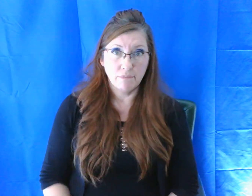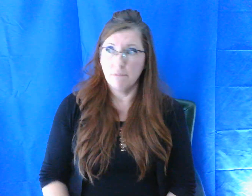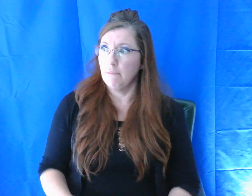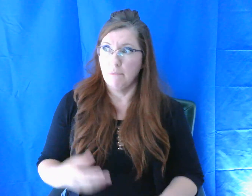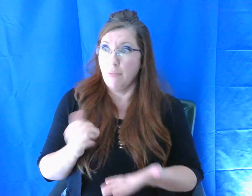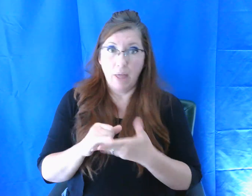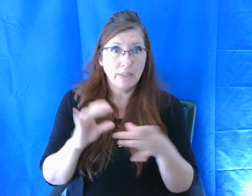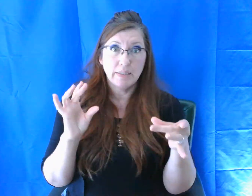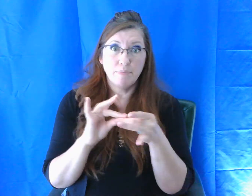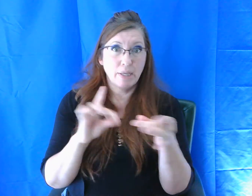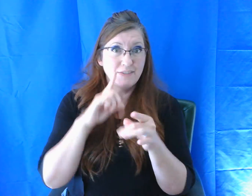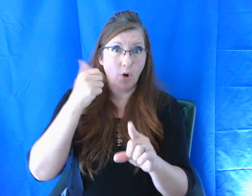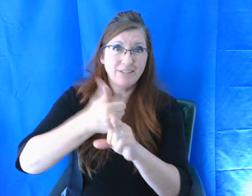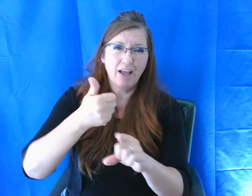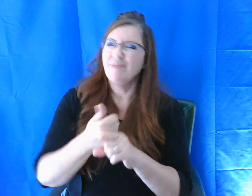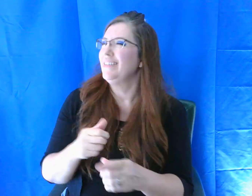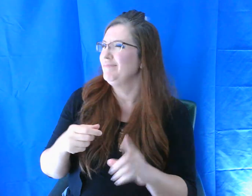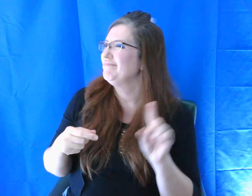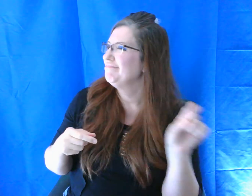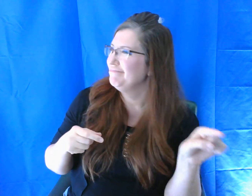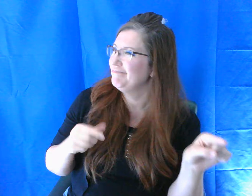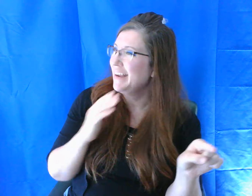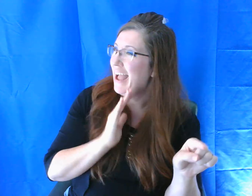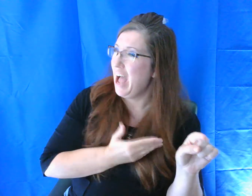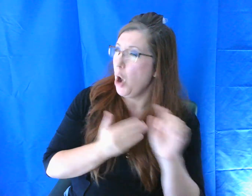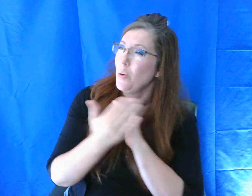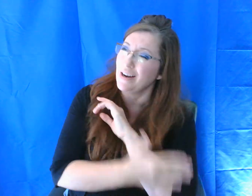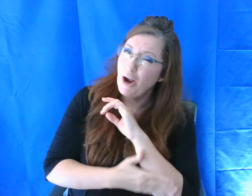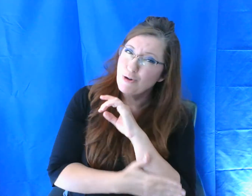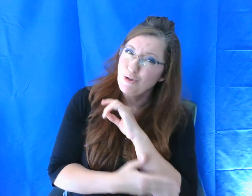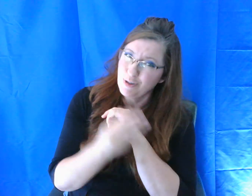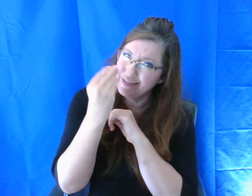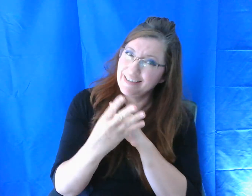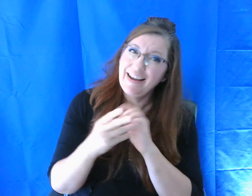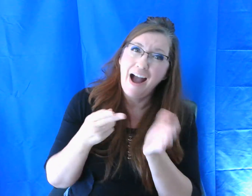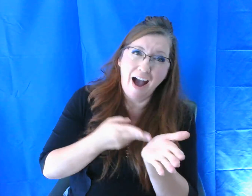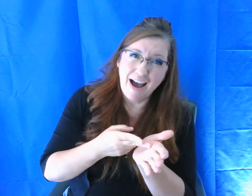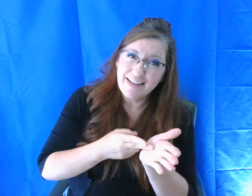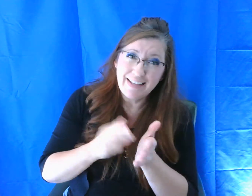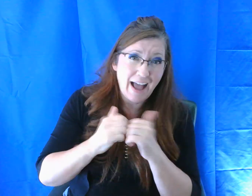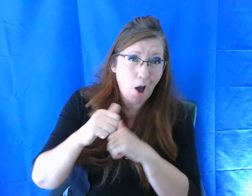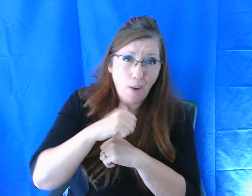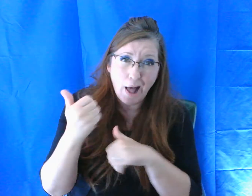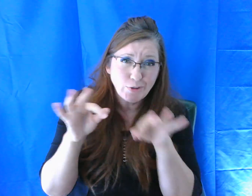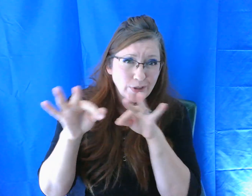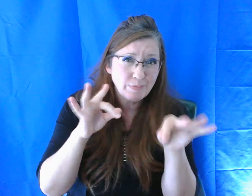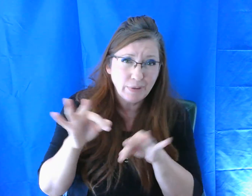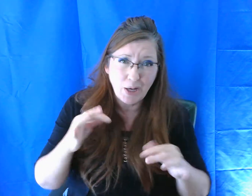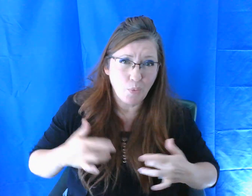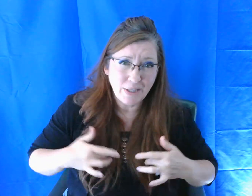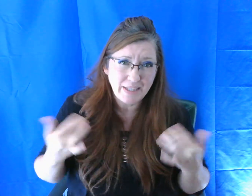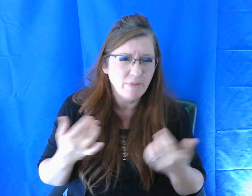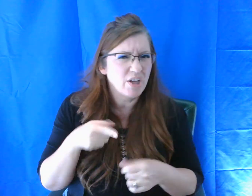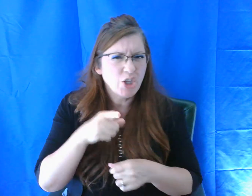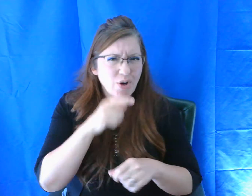itself. This is what's going on in our country, guys. I mean, I honestly don't know how else to explain what's going on. Why aren't you wearing a mask? Because I don't